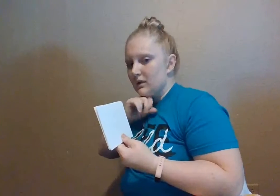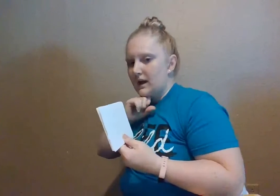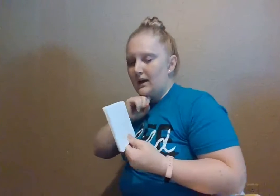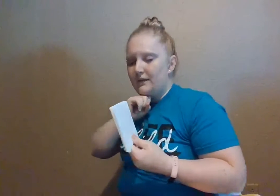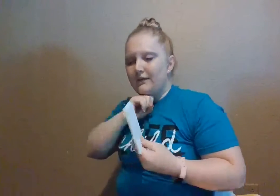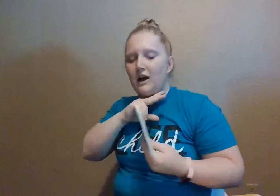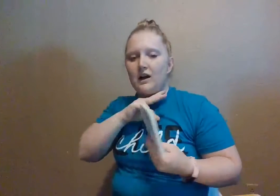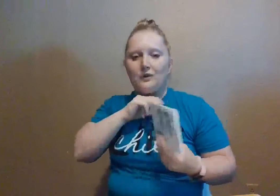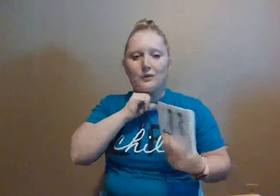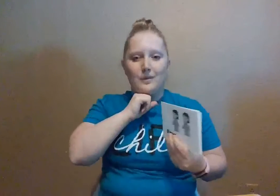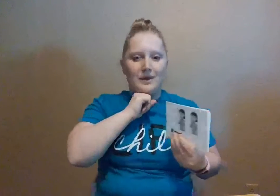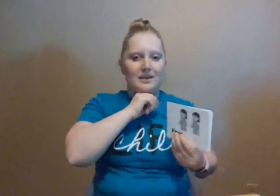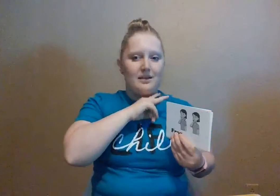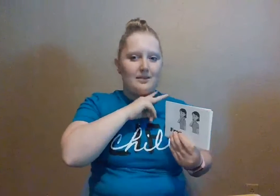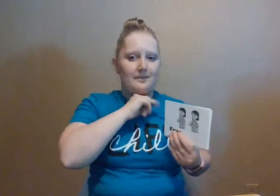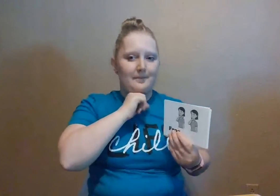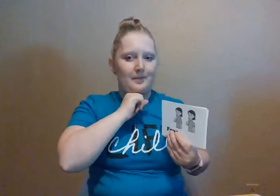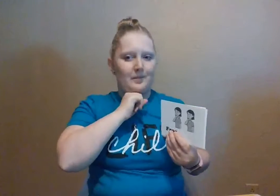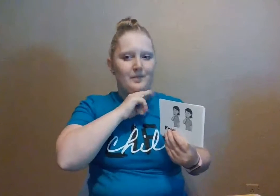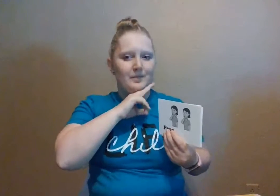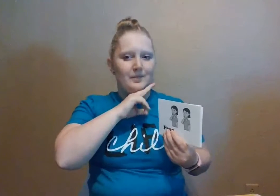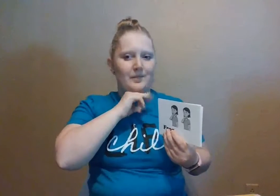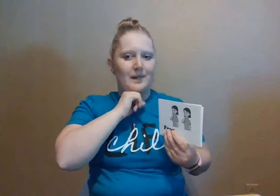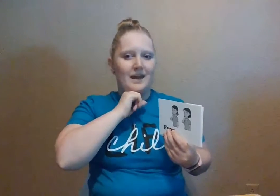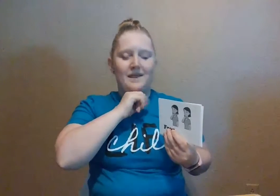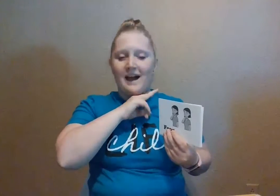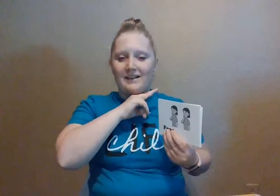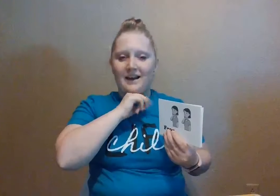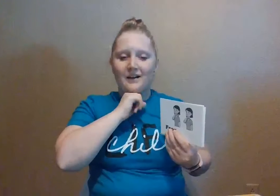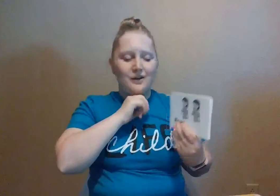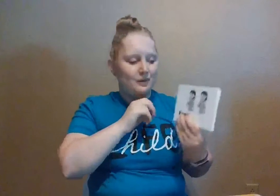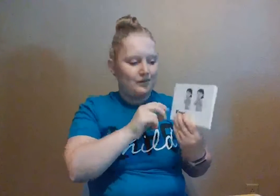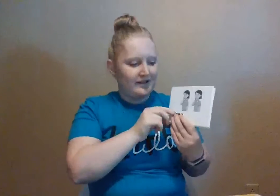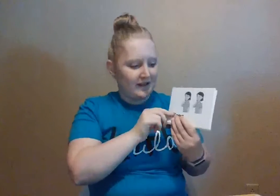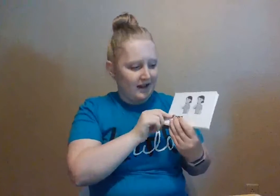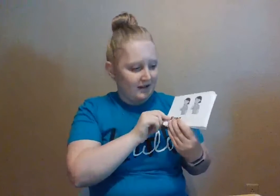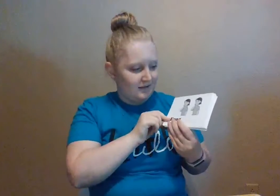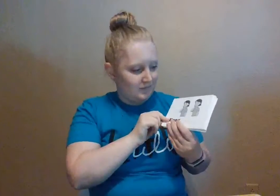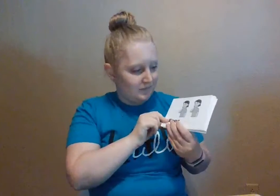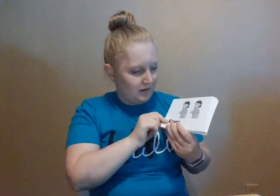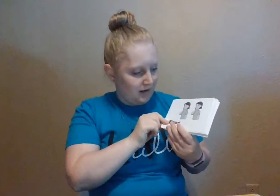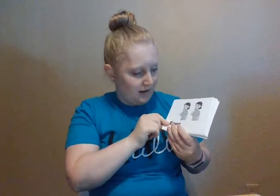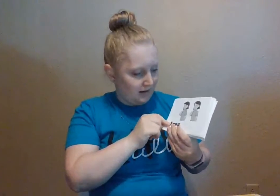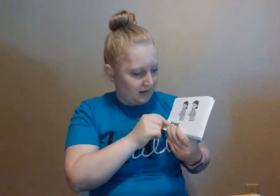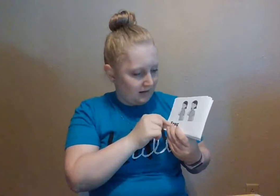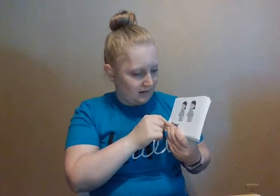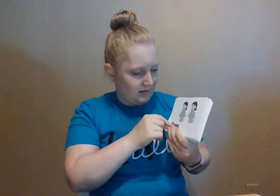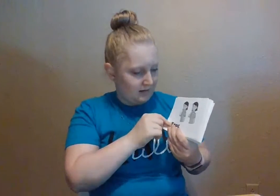Like a frog ribbits. And that's how you sign frog.